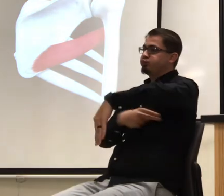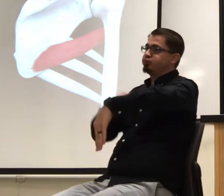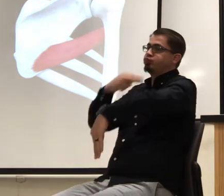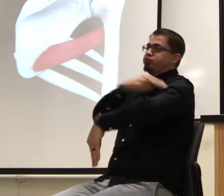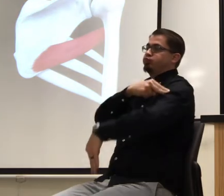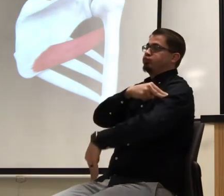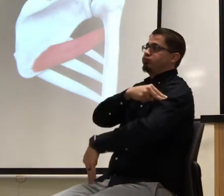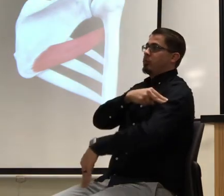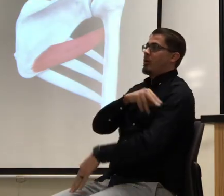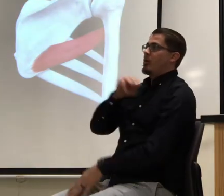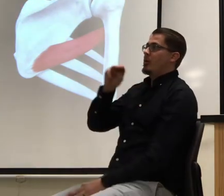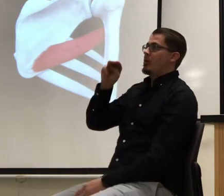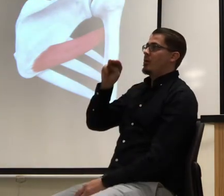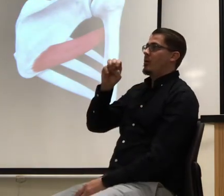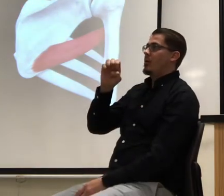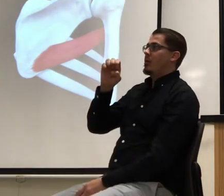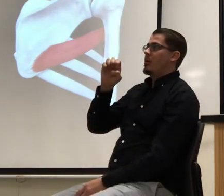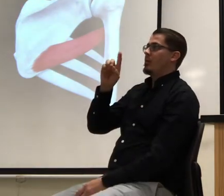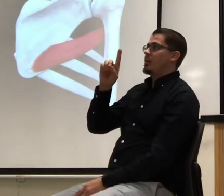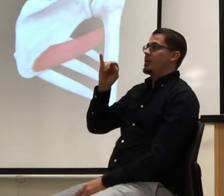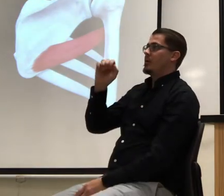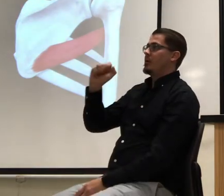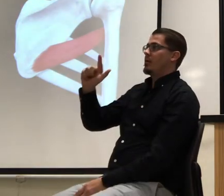medial lip